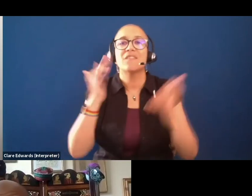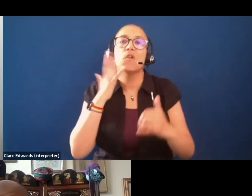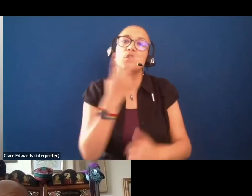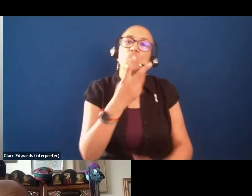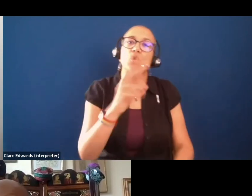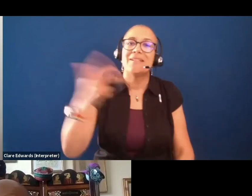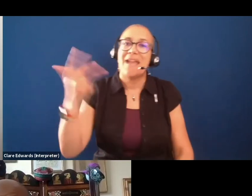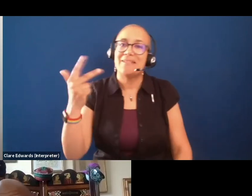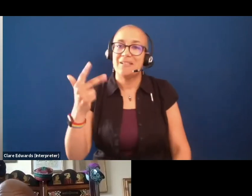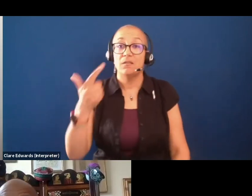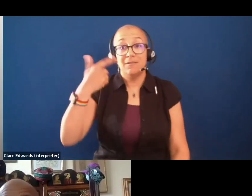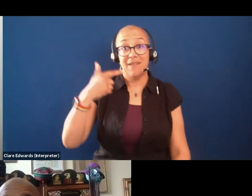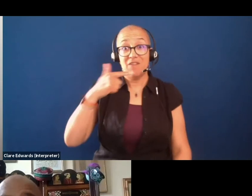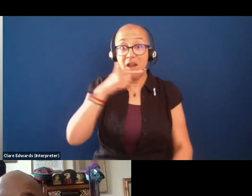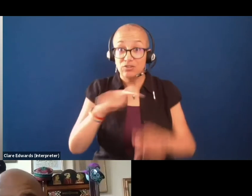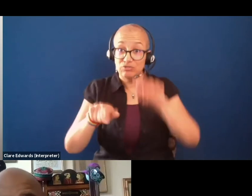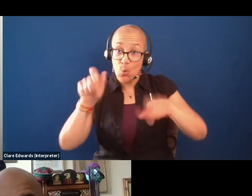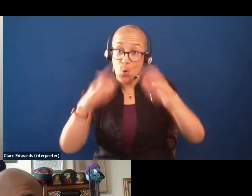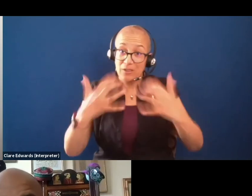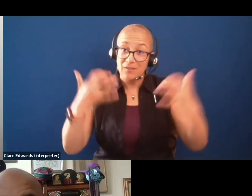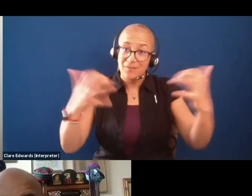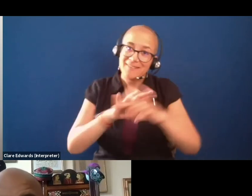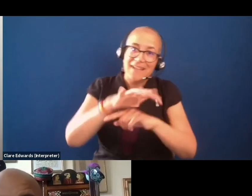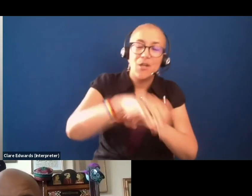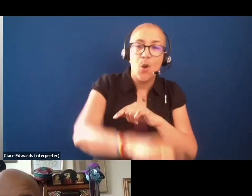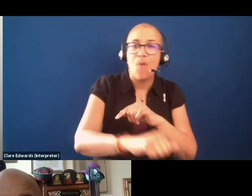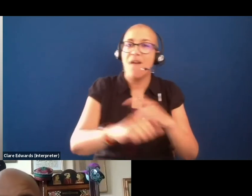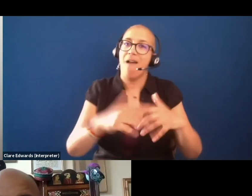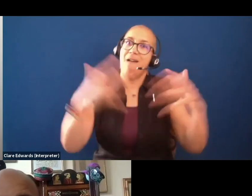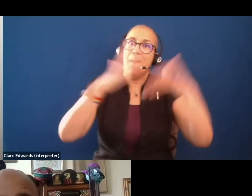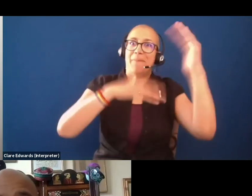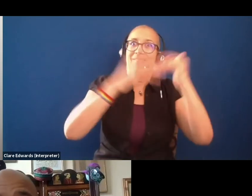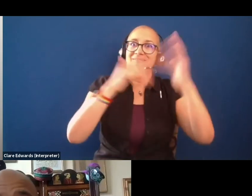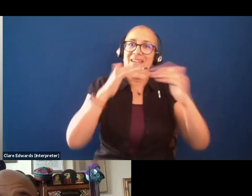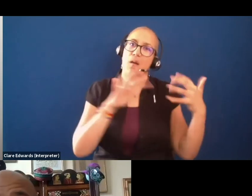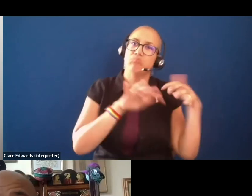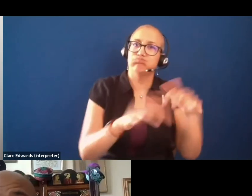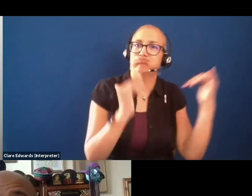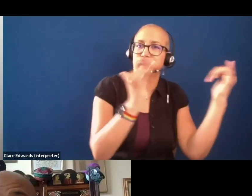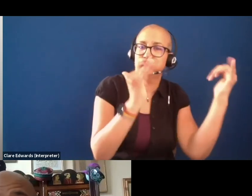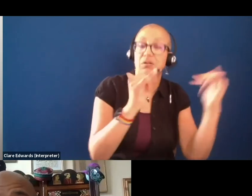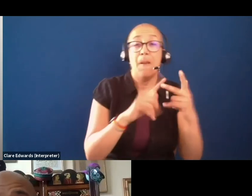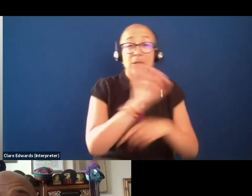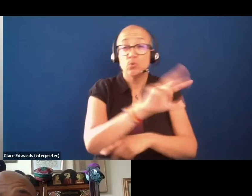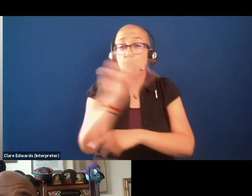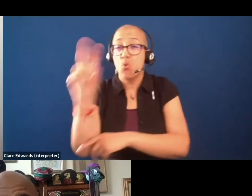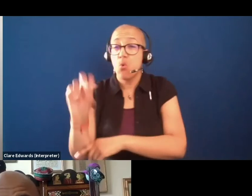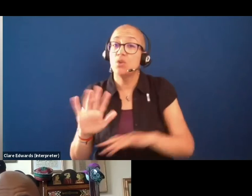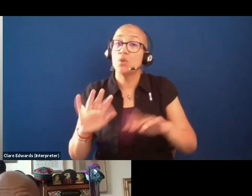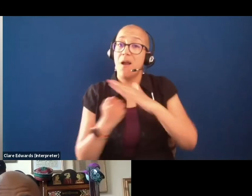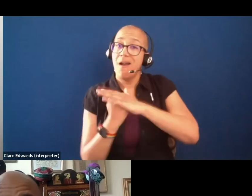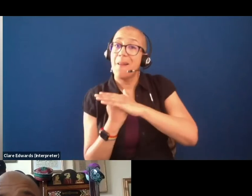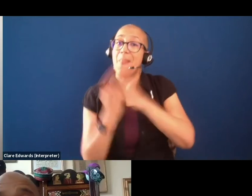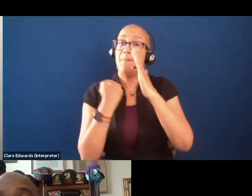700 audience members taking over the listed building. Since then, we have toured to Unlimited Festival at South